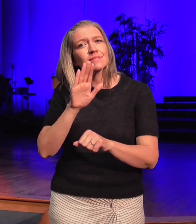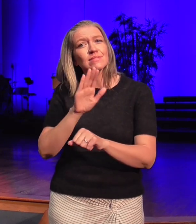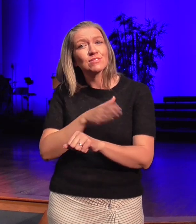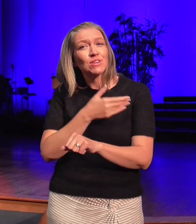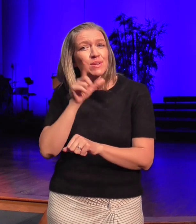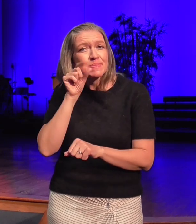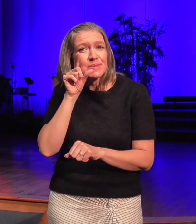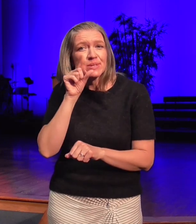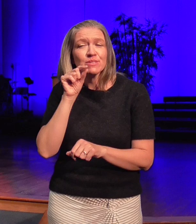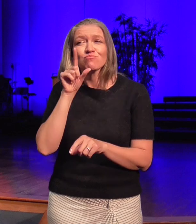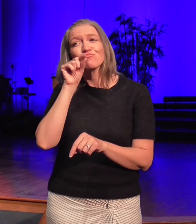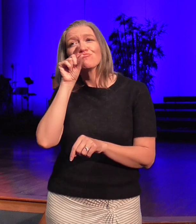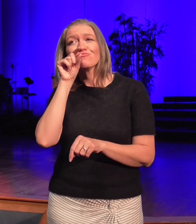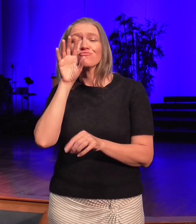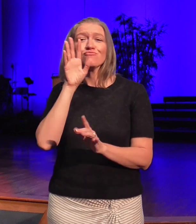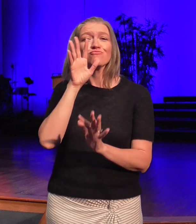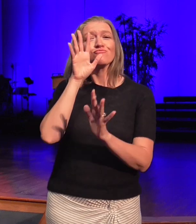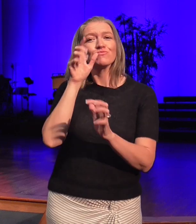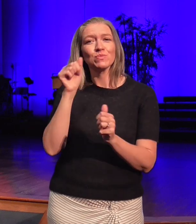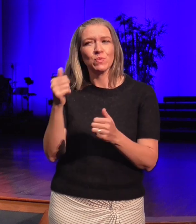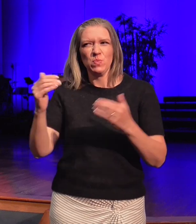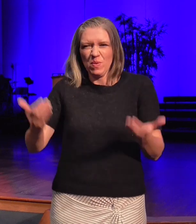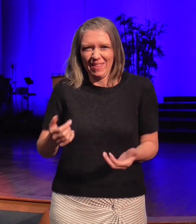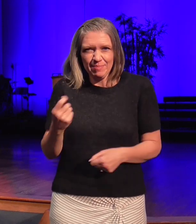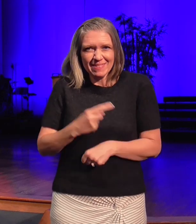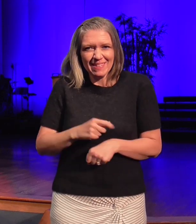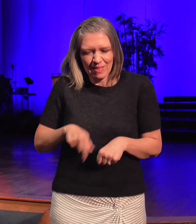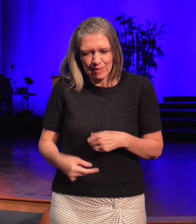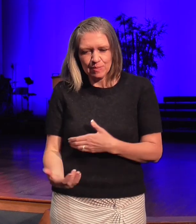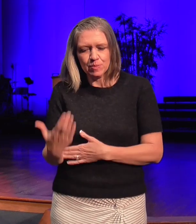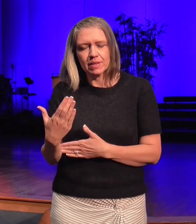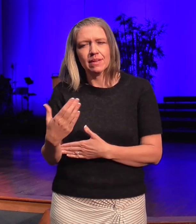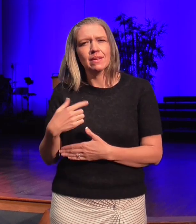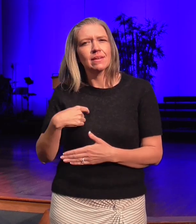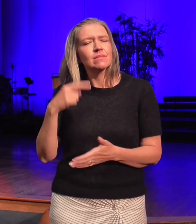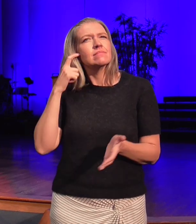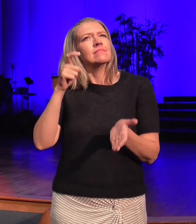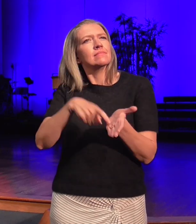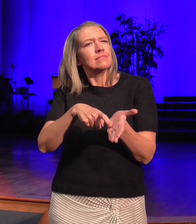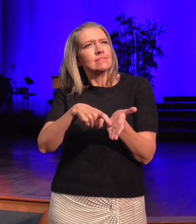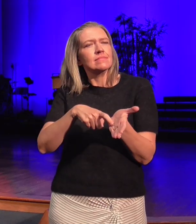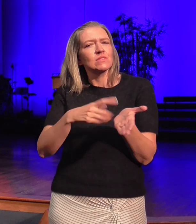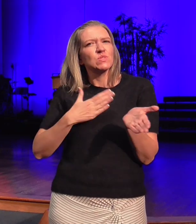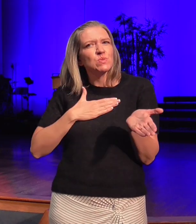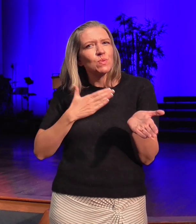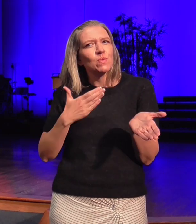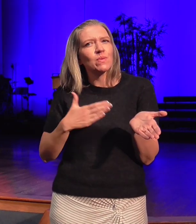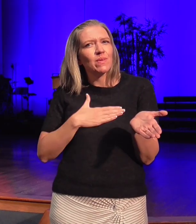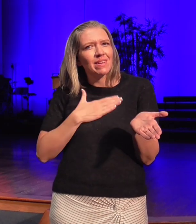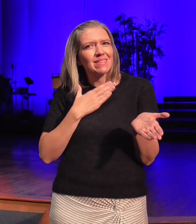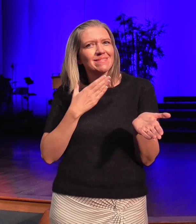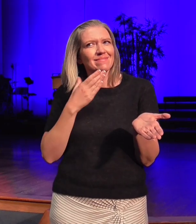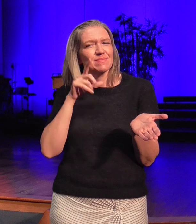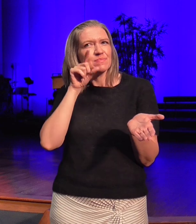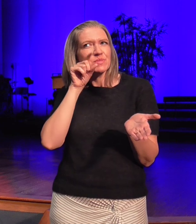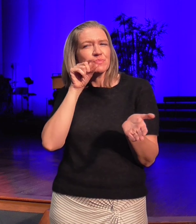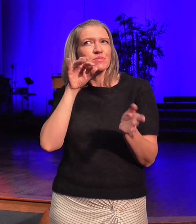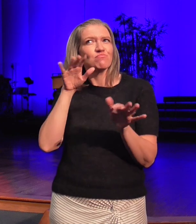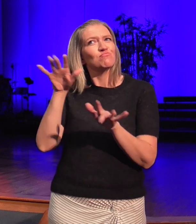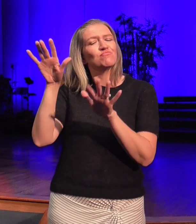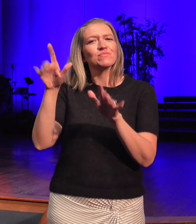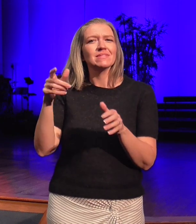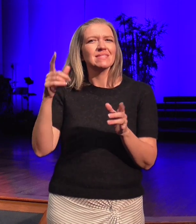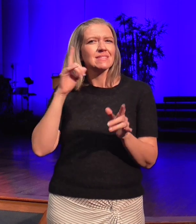songbirds welcoming the day this morning, I heard the notes of joy singing